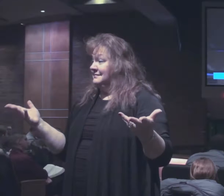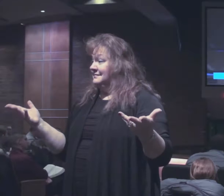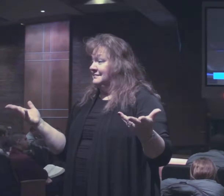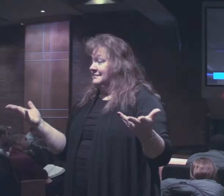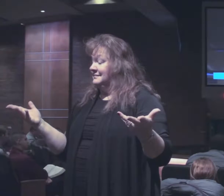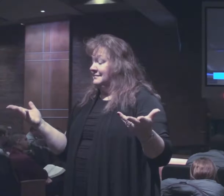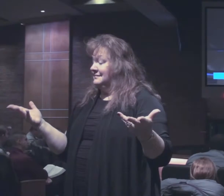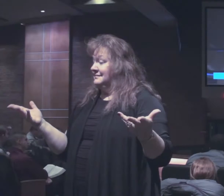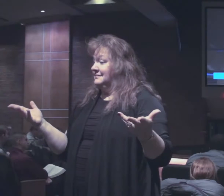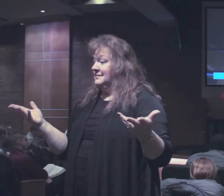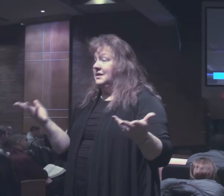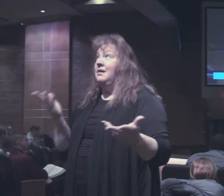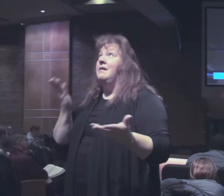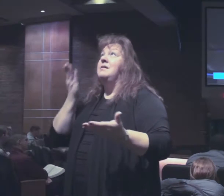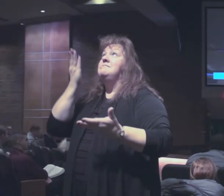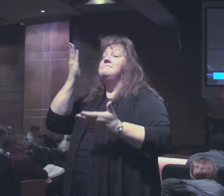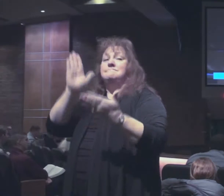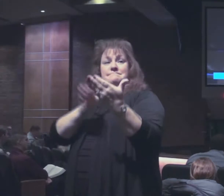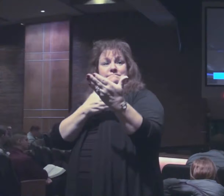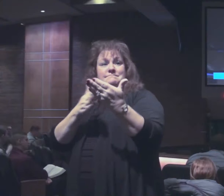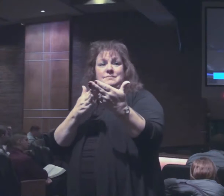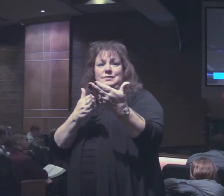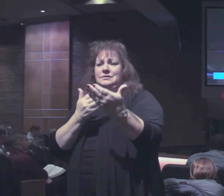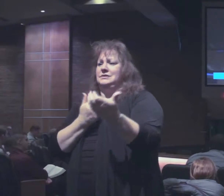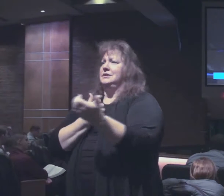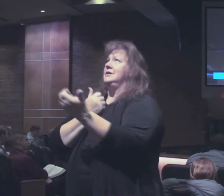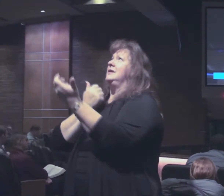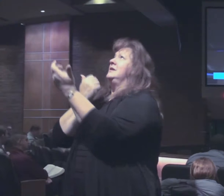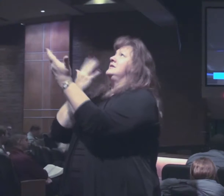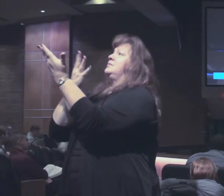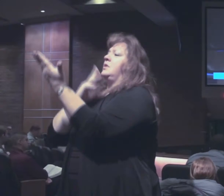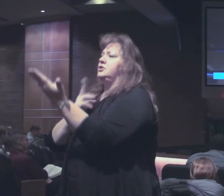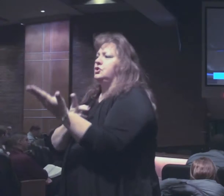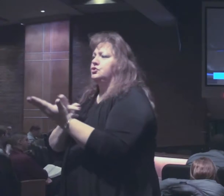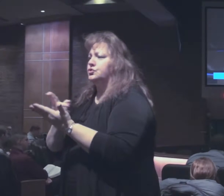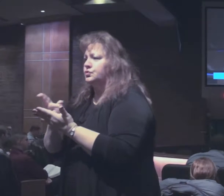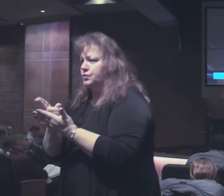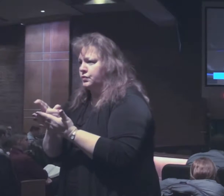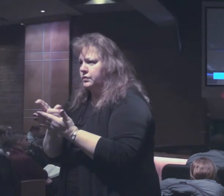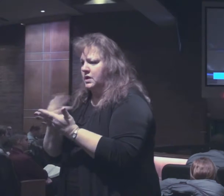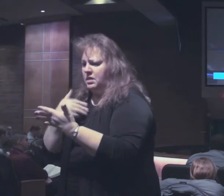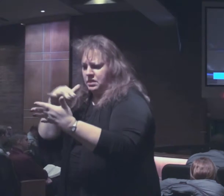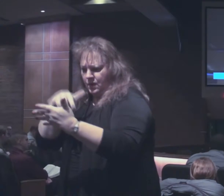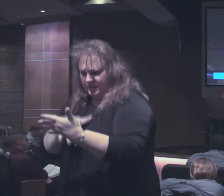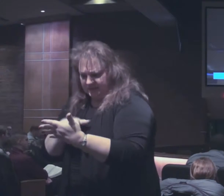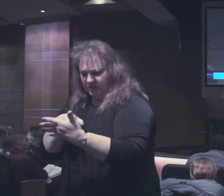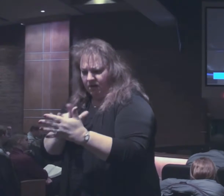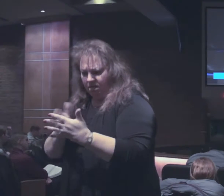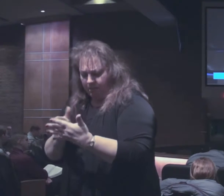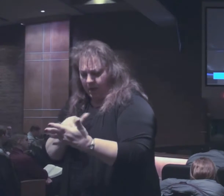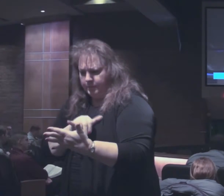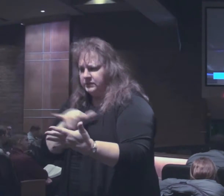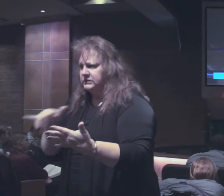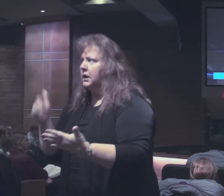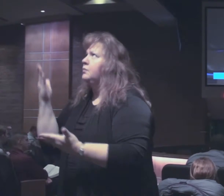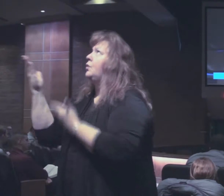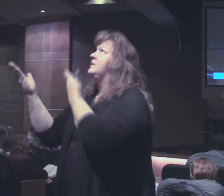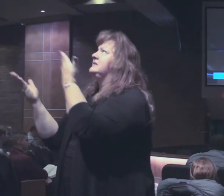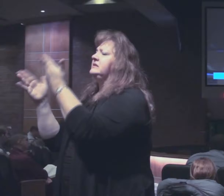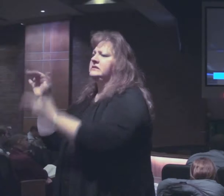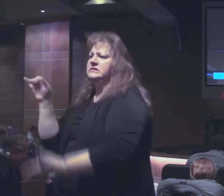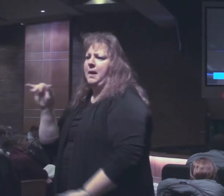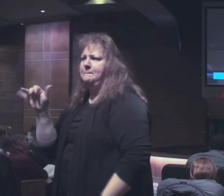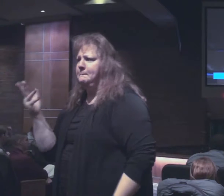And the music we've had has expressed the truths that we study in the Word of God.